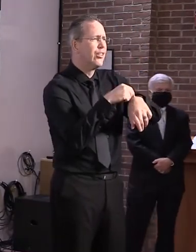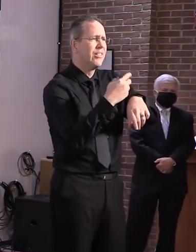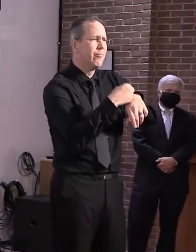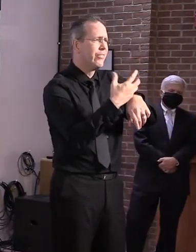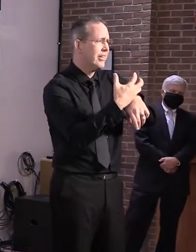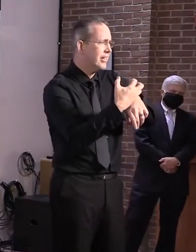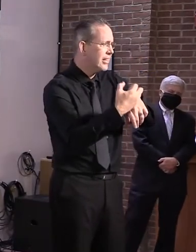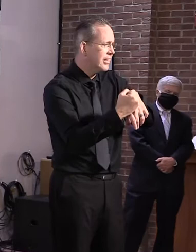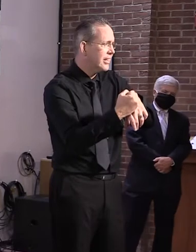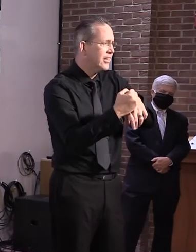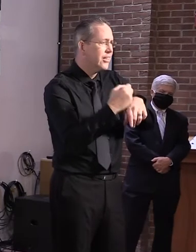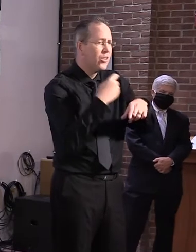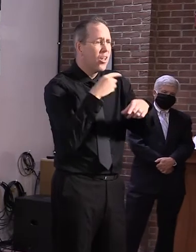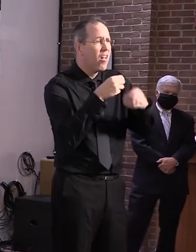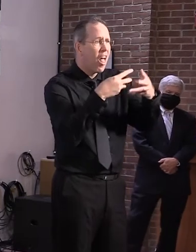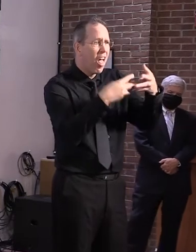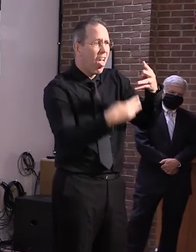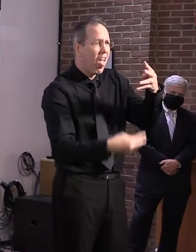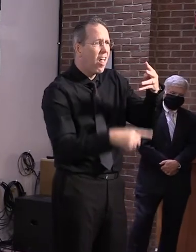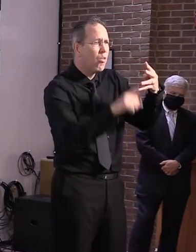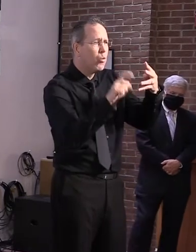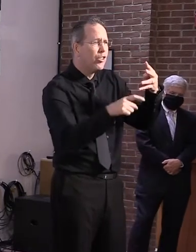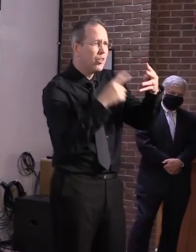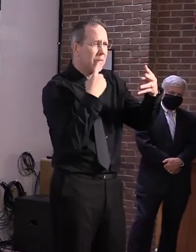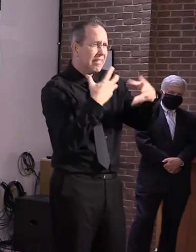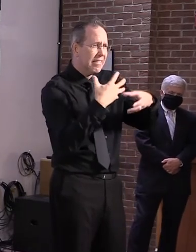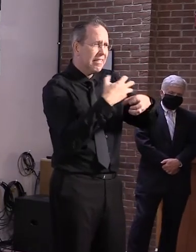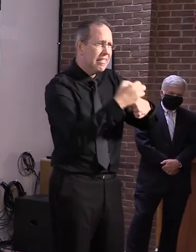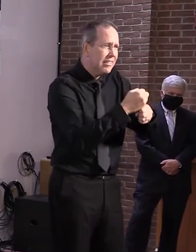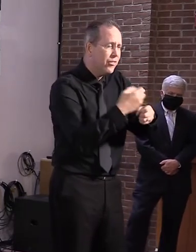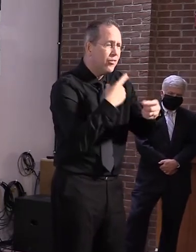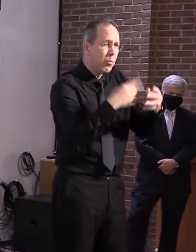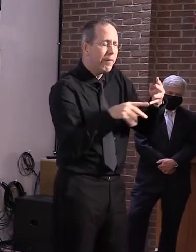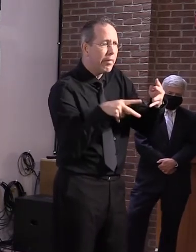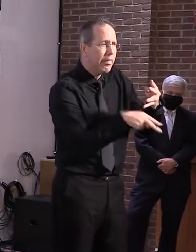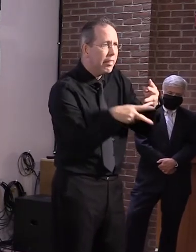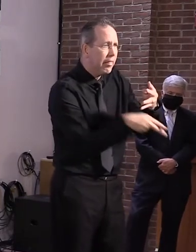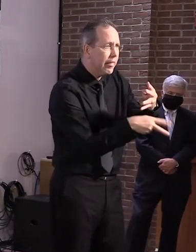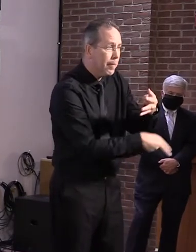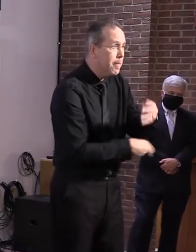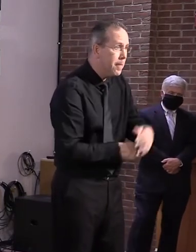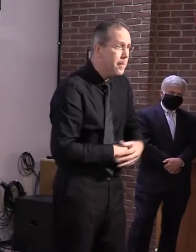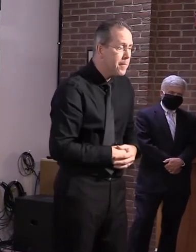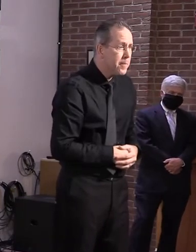so keep that in mind, please. Guy Page is next.